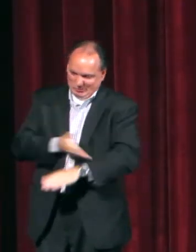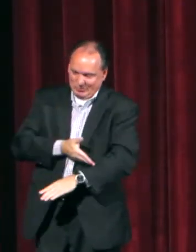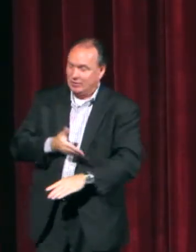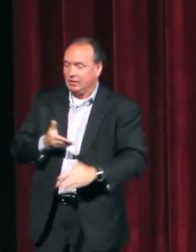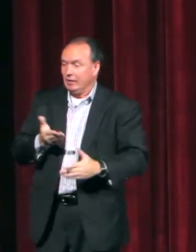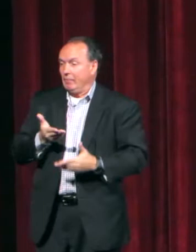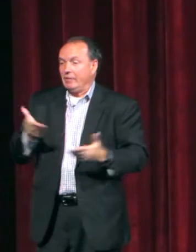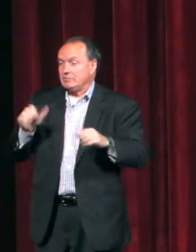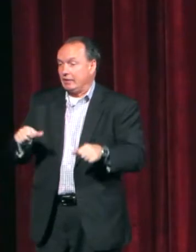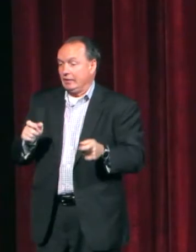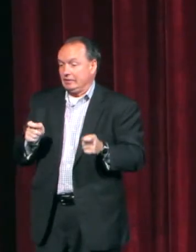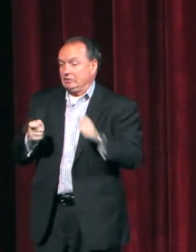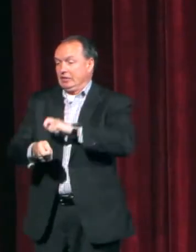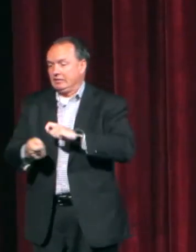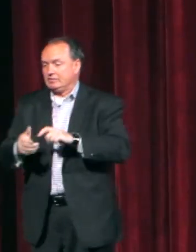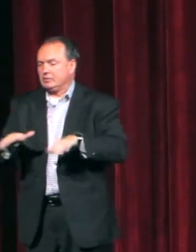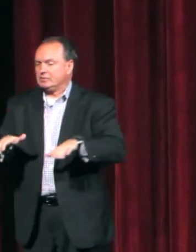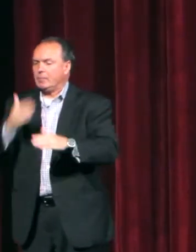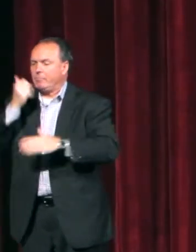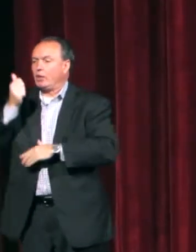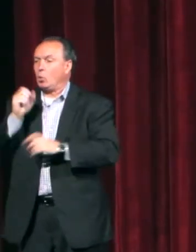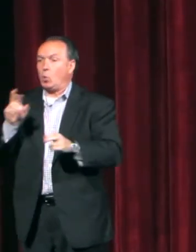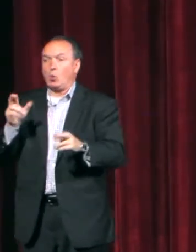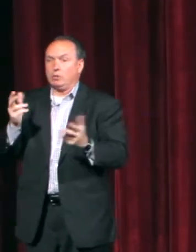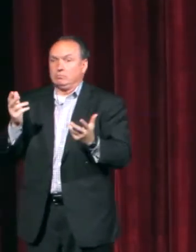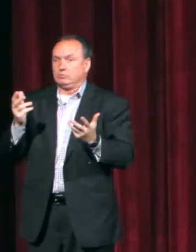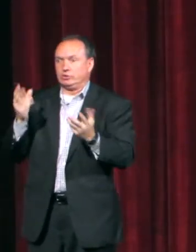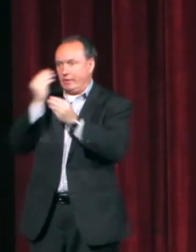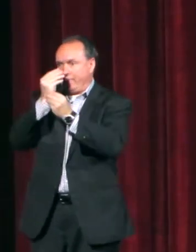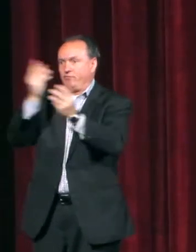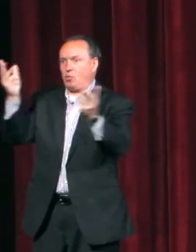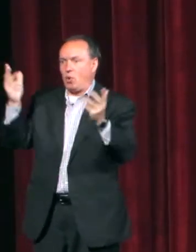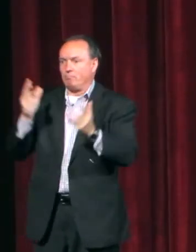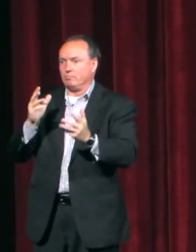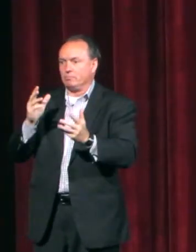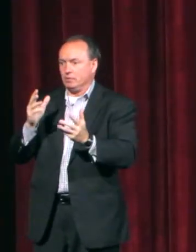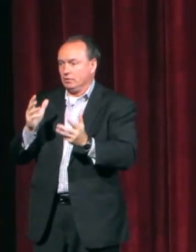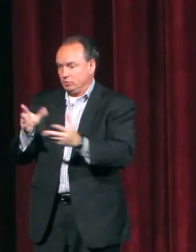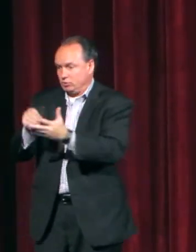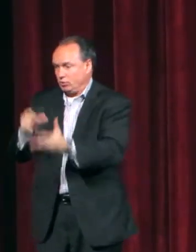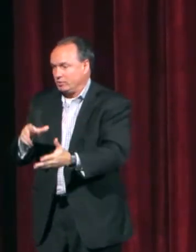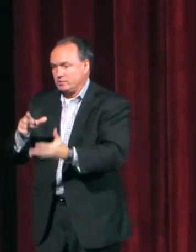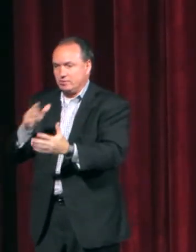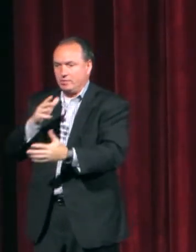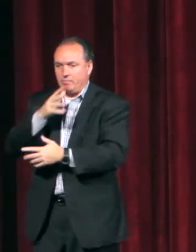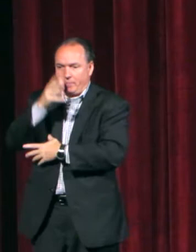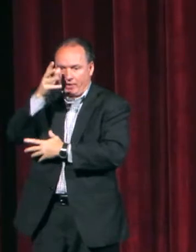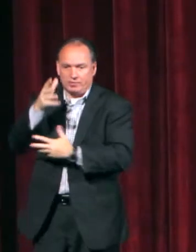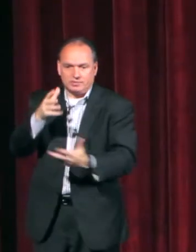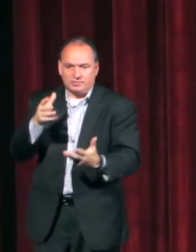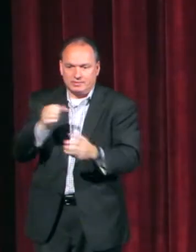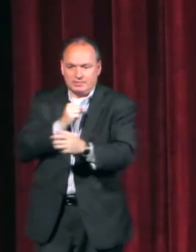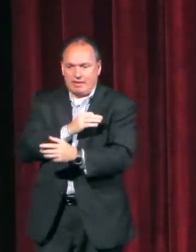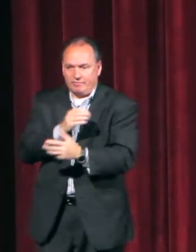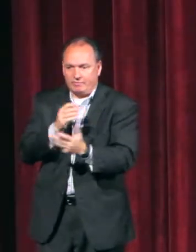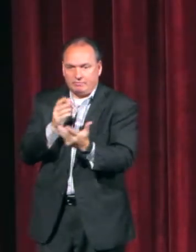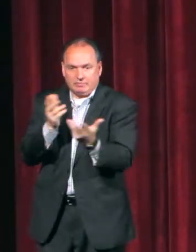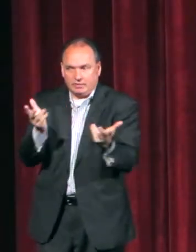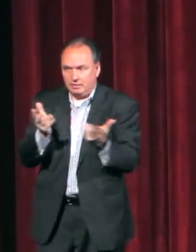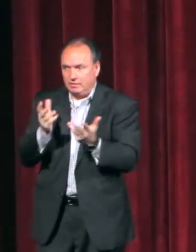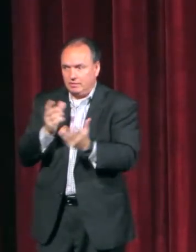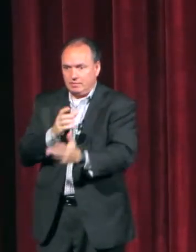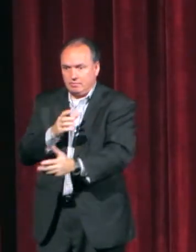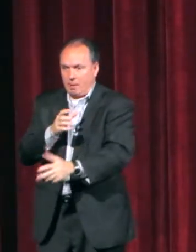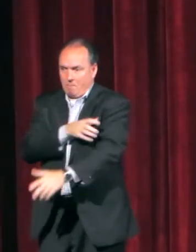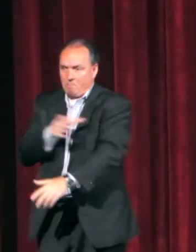There were things that could have been done better, or even just informing and empowering the students, empowering the staff members, really empowering